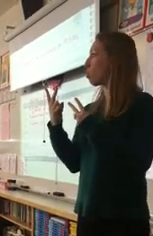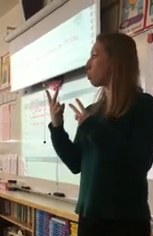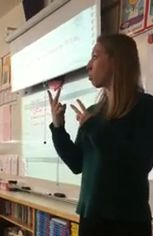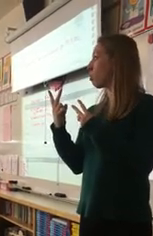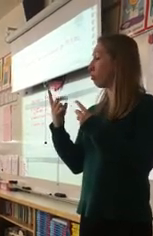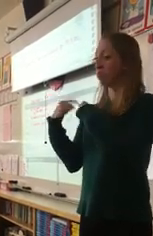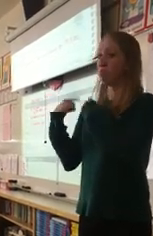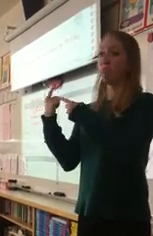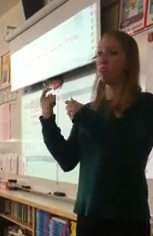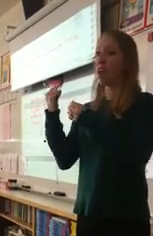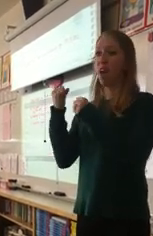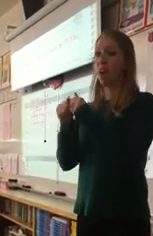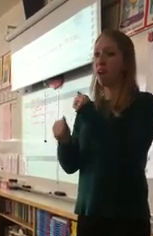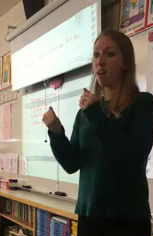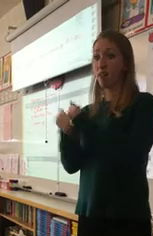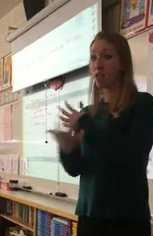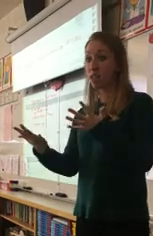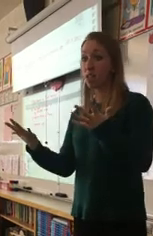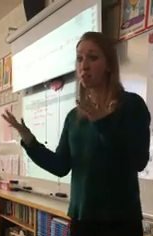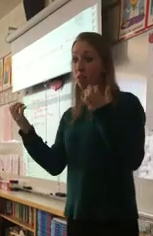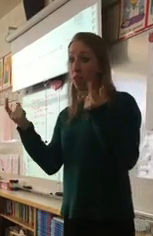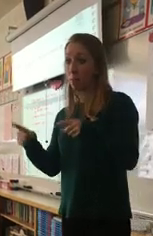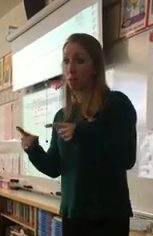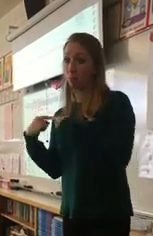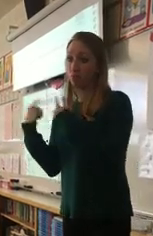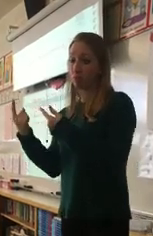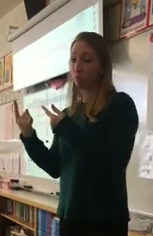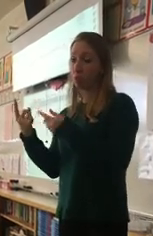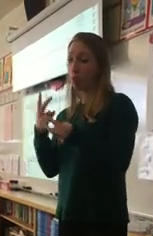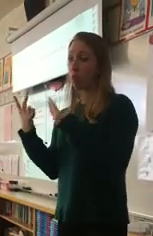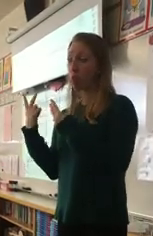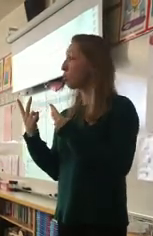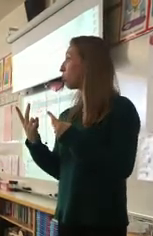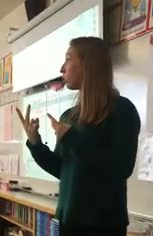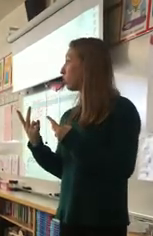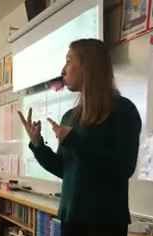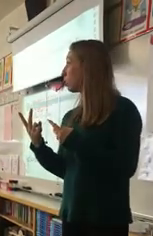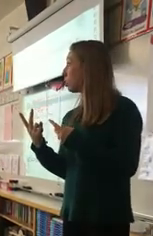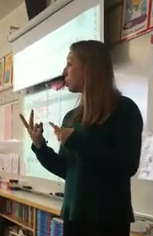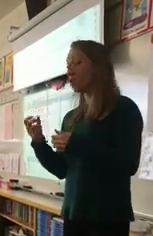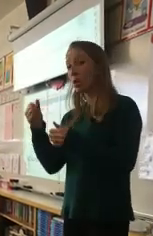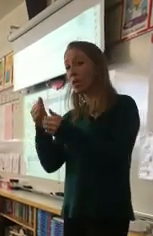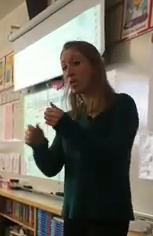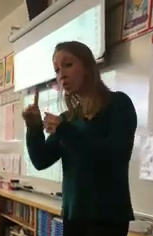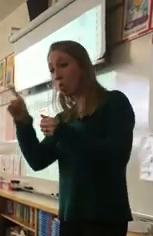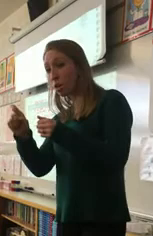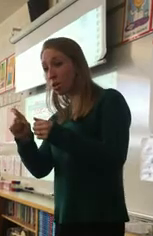It's short. And what I did is I just pulled off 1 or 2 questions of every type that you're going to see today.